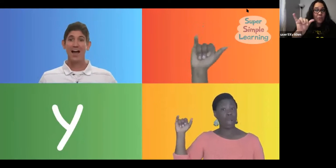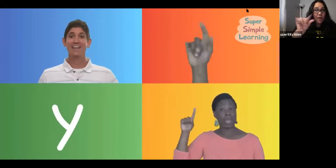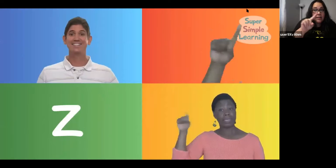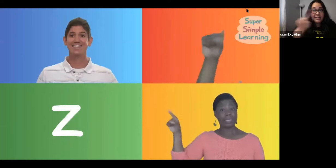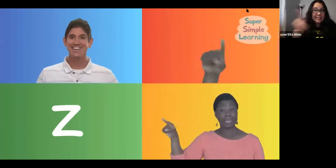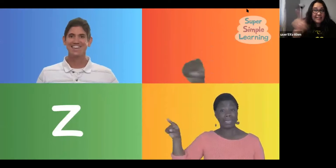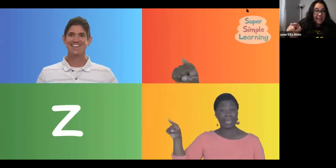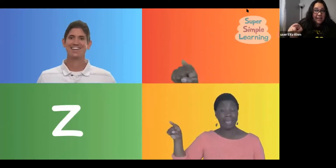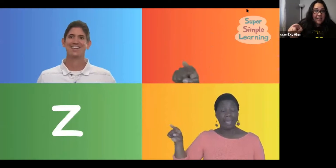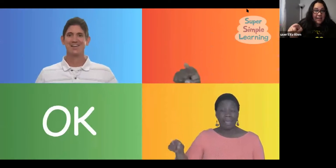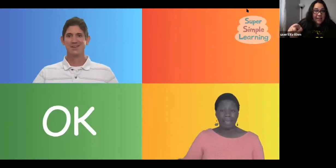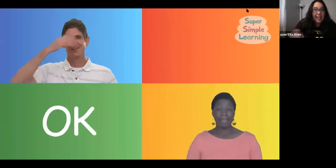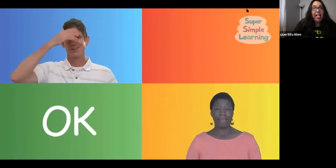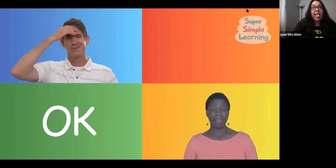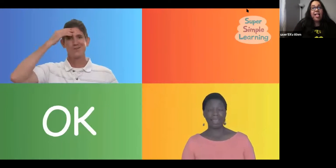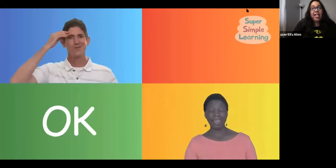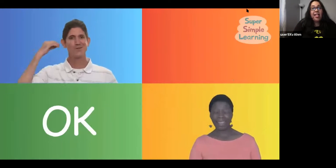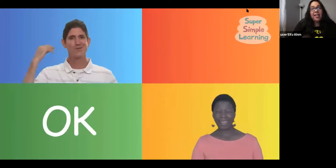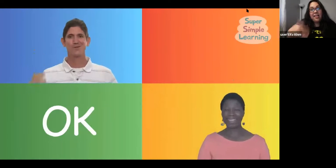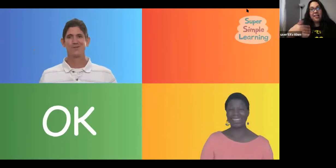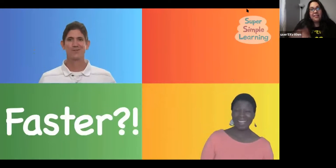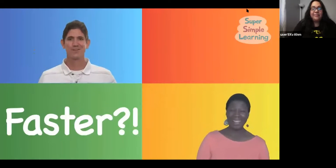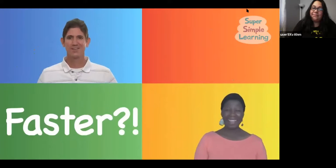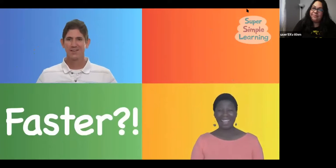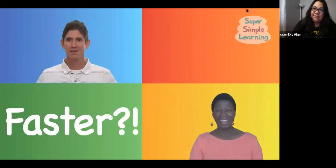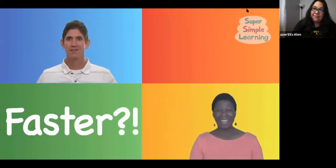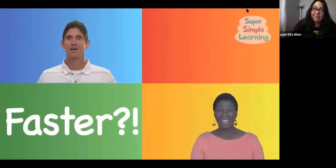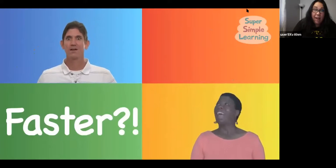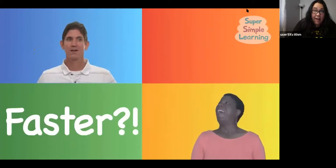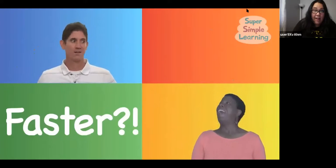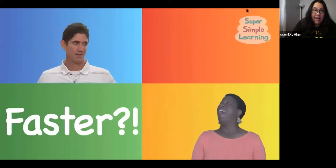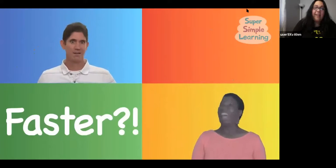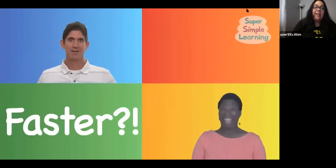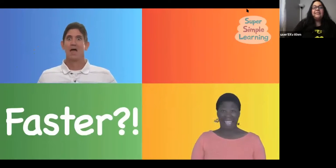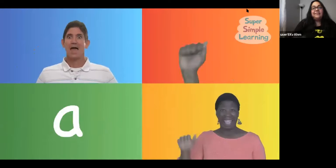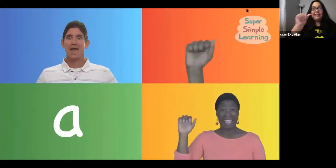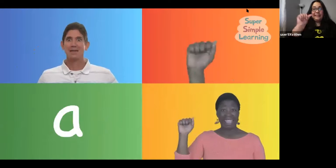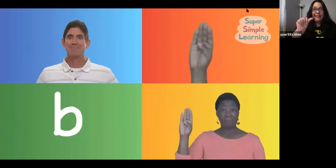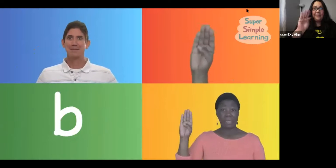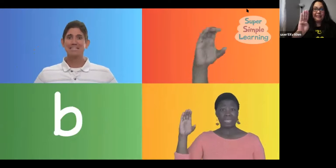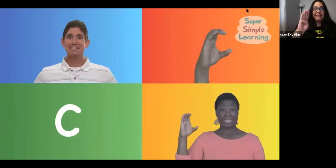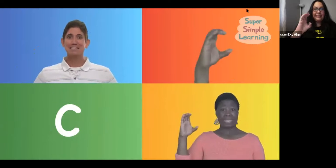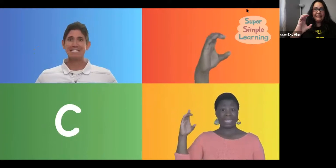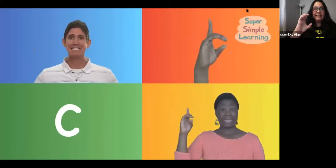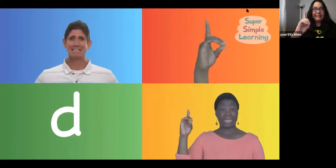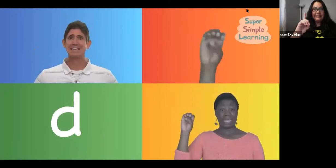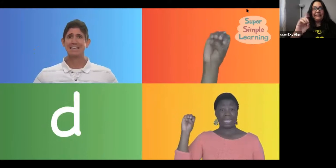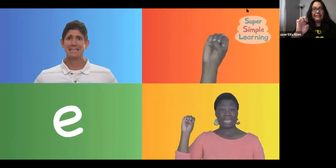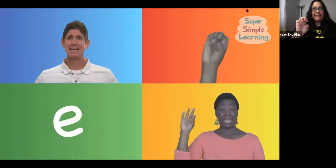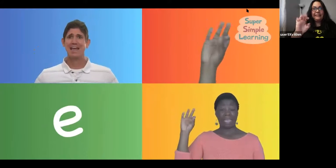Y, Z. Okay. Faster. A, B, C, D, E,